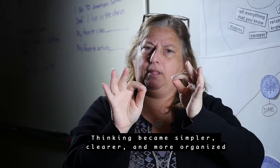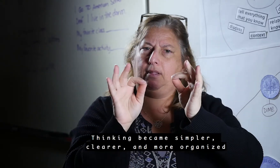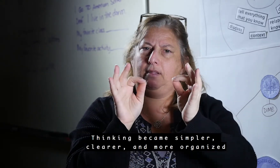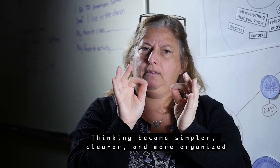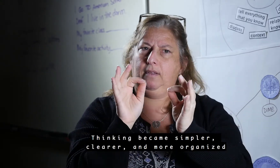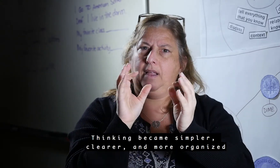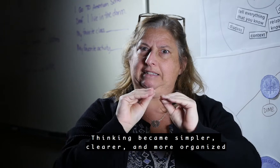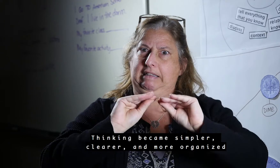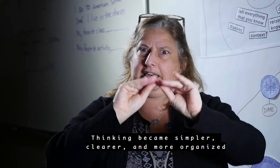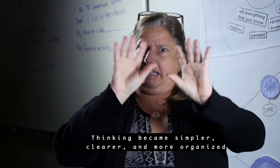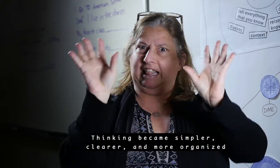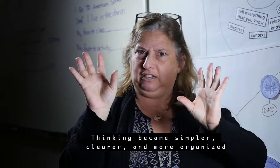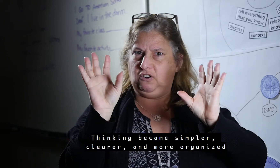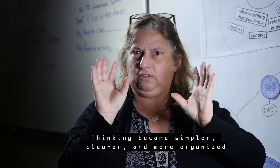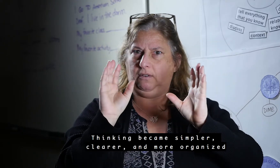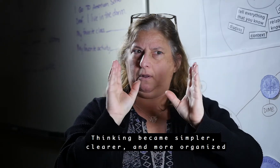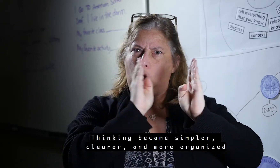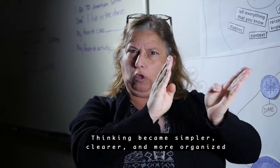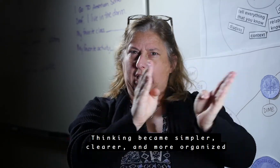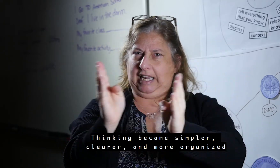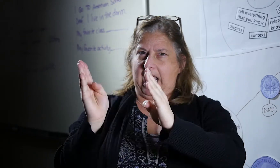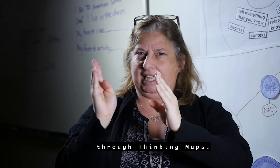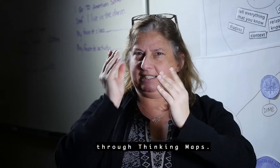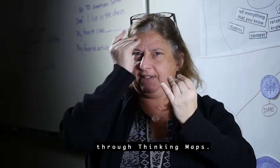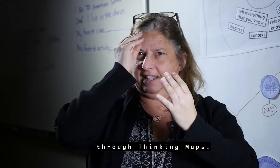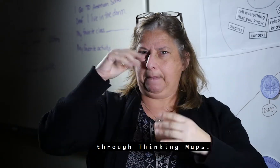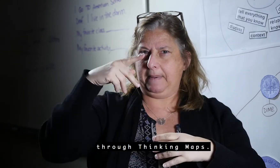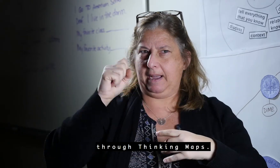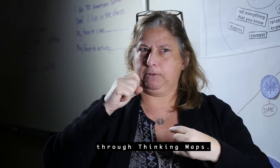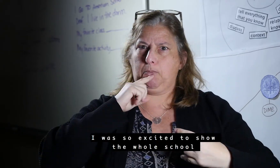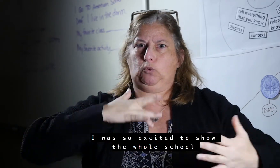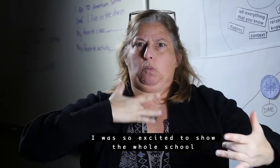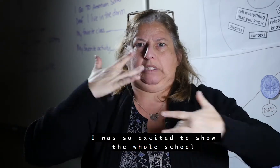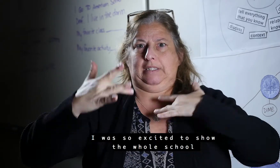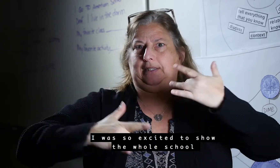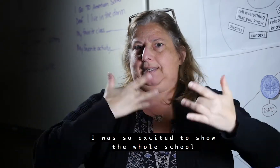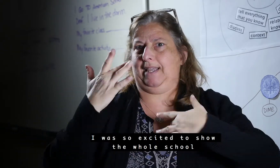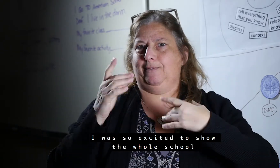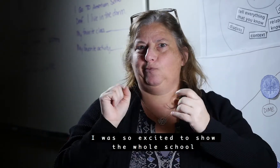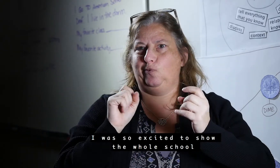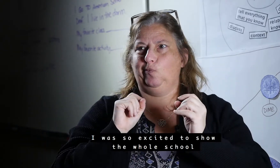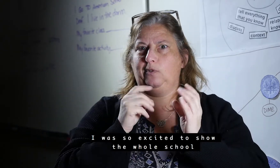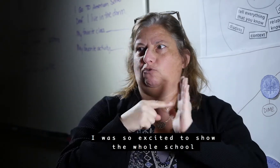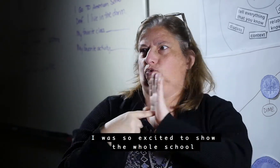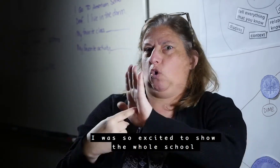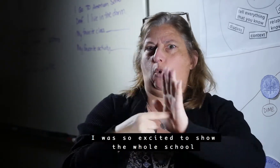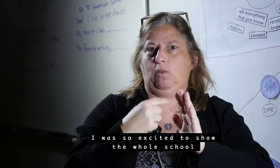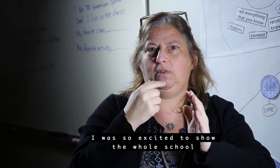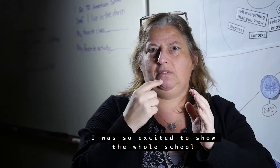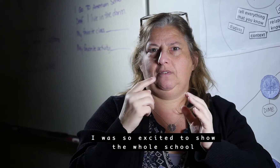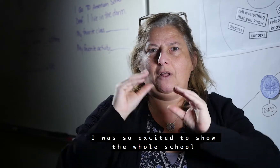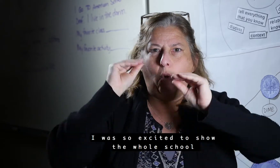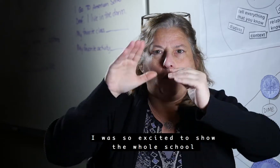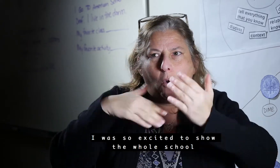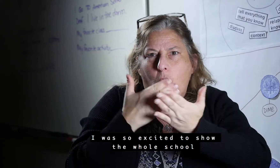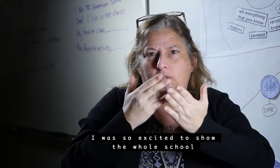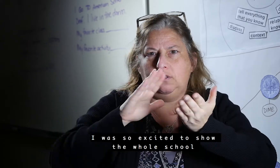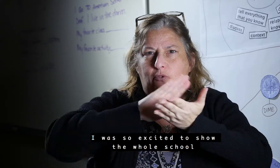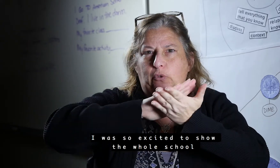clearer, and more organized through Thinking Maps. I was so excited to show the whole school, the